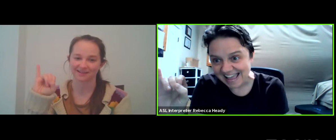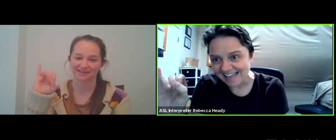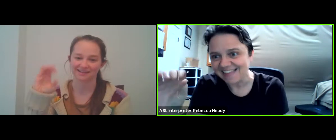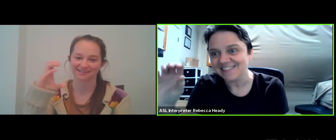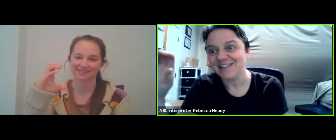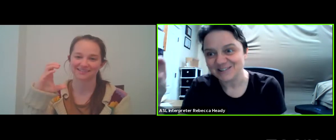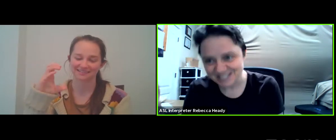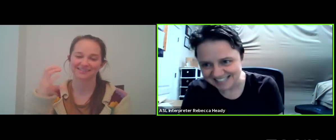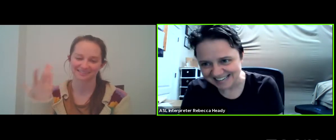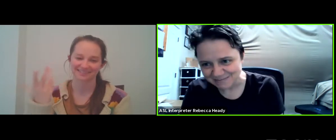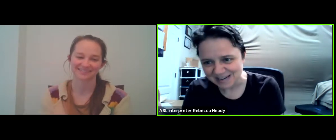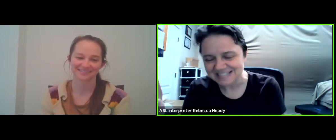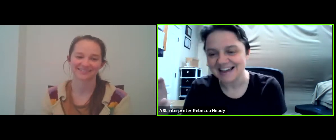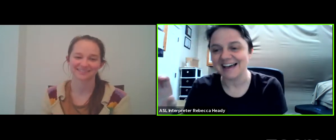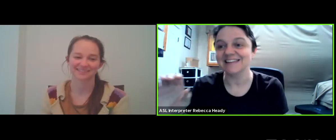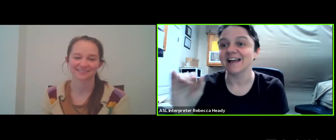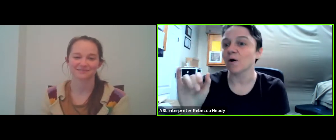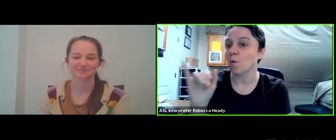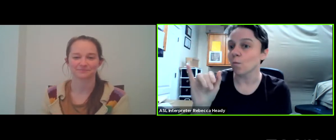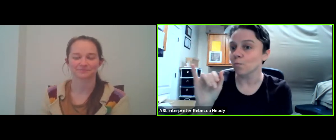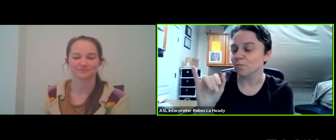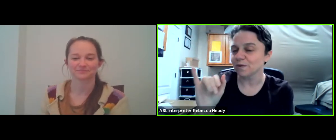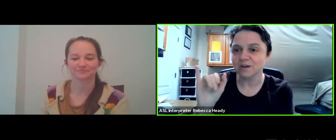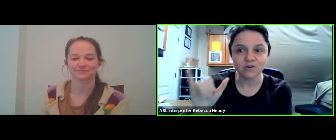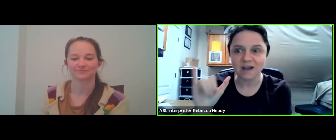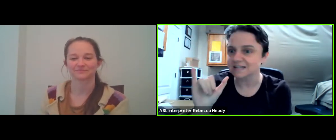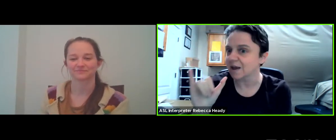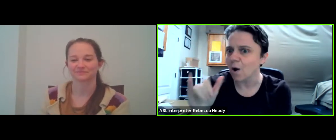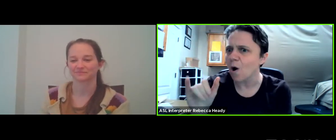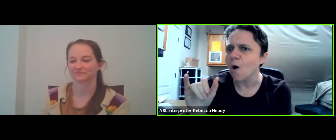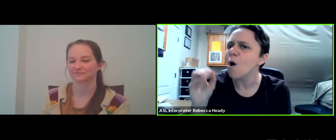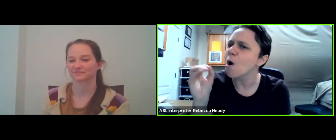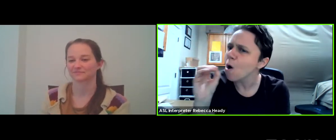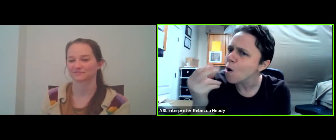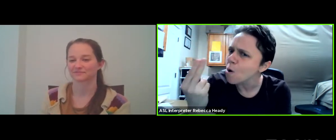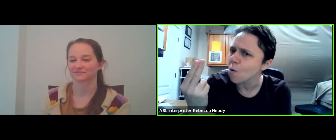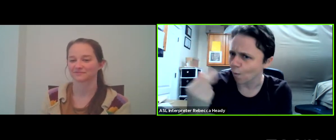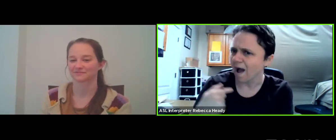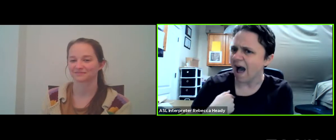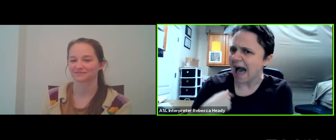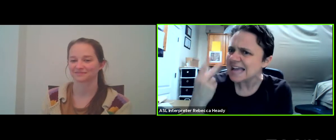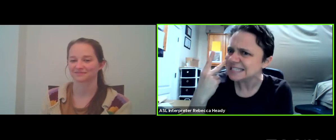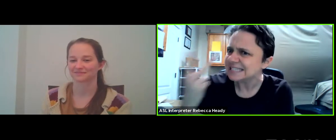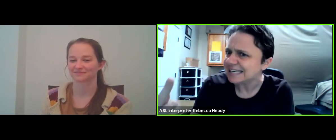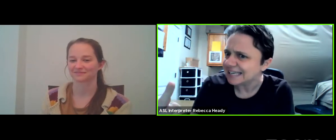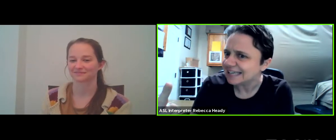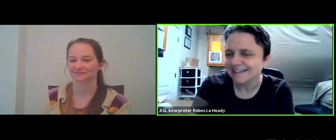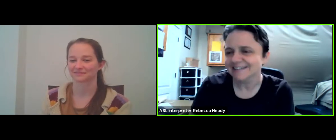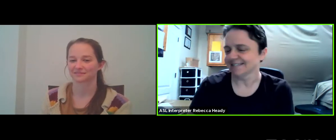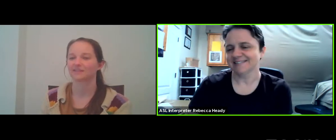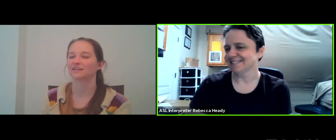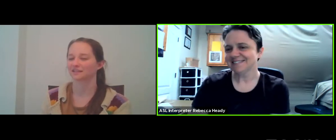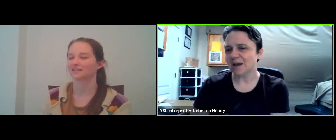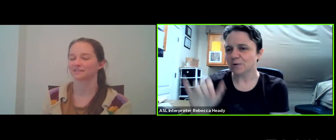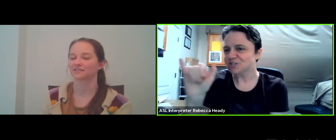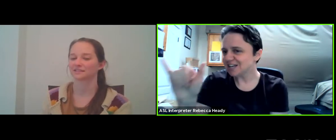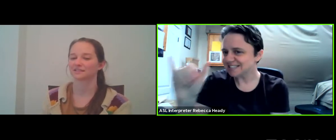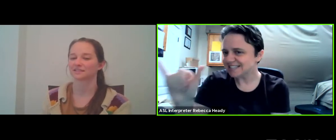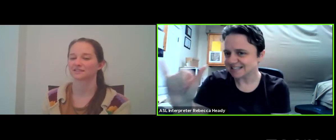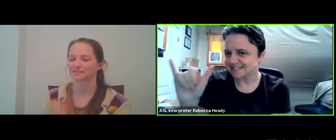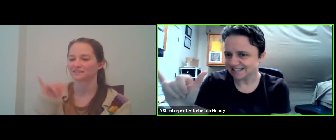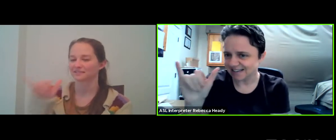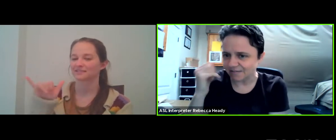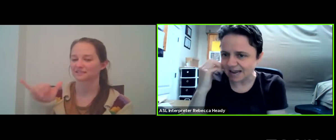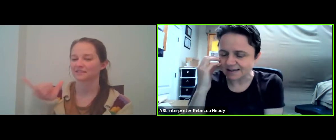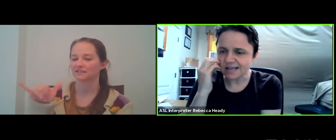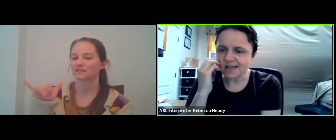letter I and then the letter C, but it's not like, you're not going to say, oh, I see.